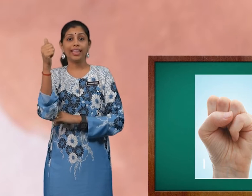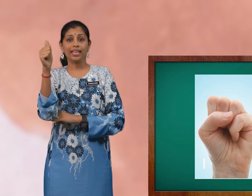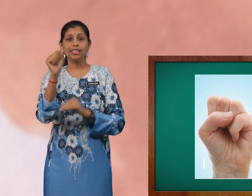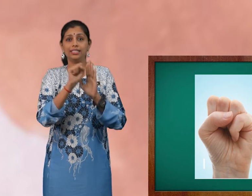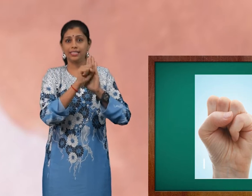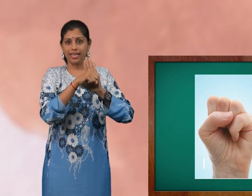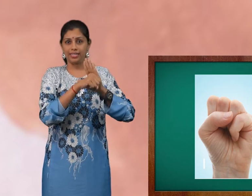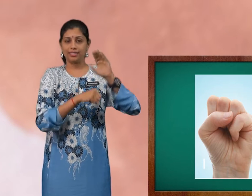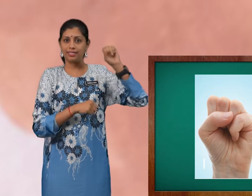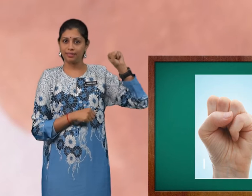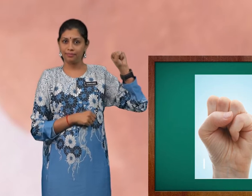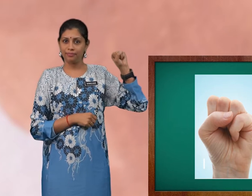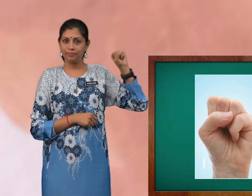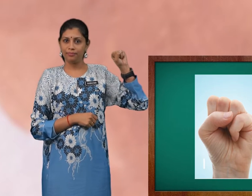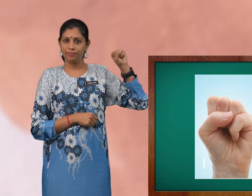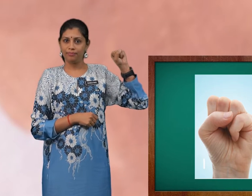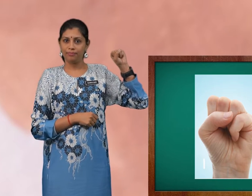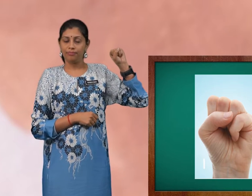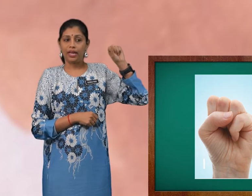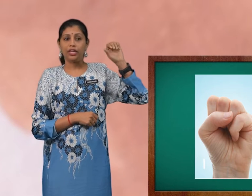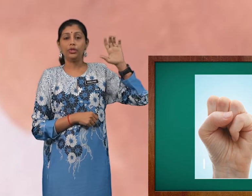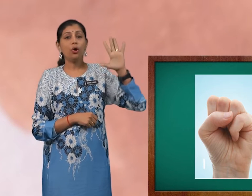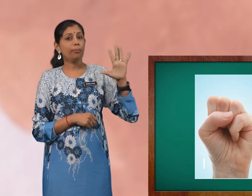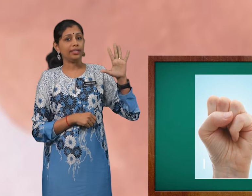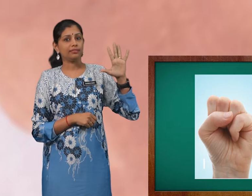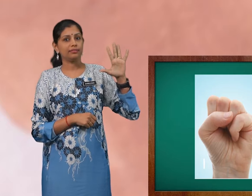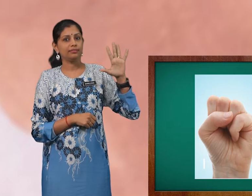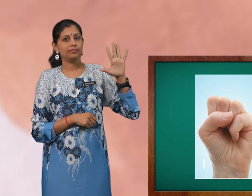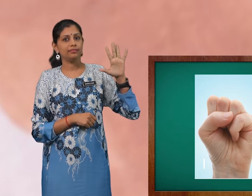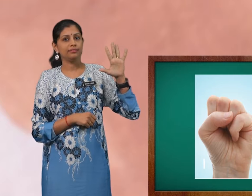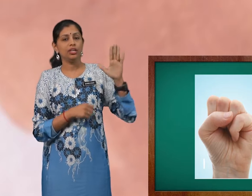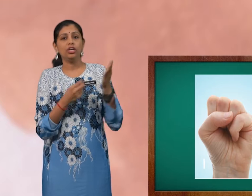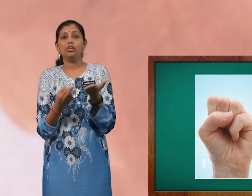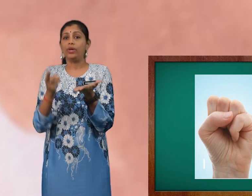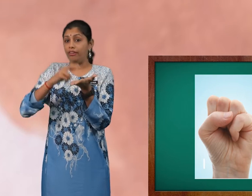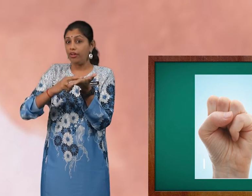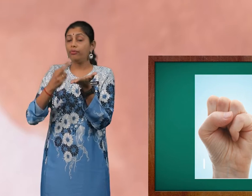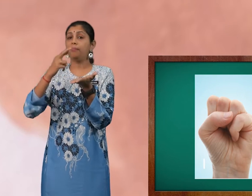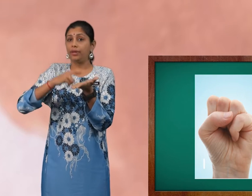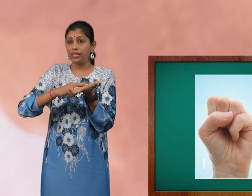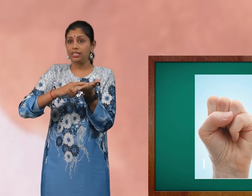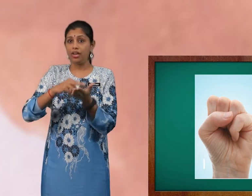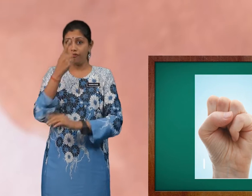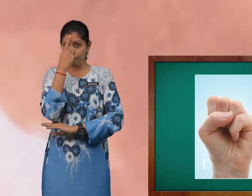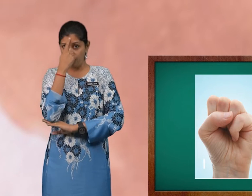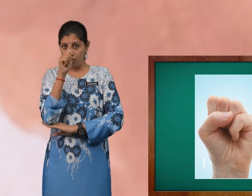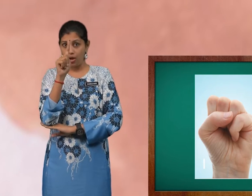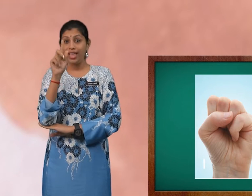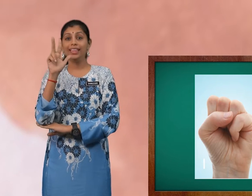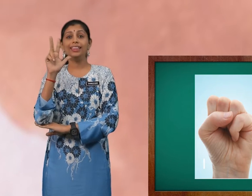10 seconds. Then you open. You can repeat for